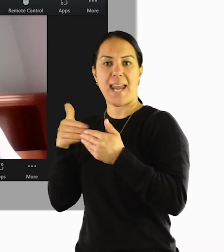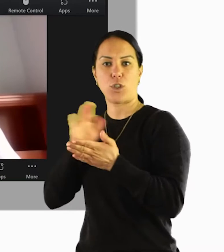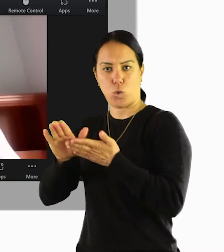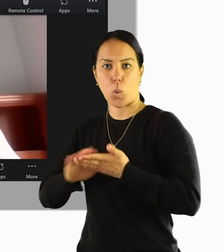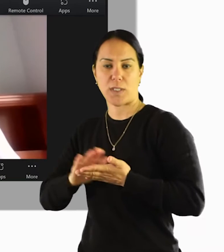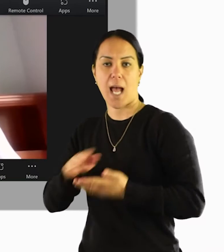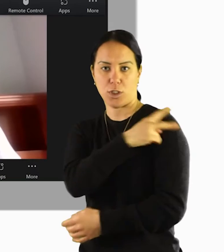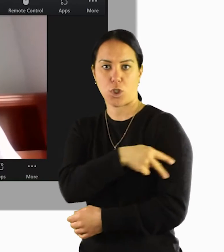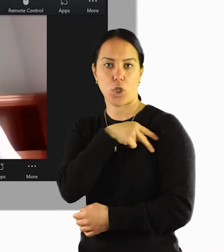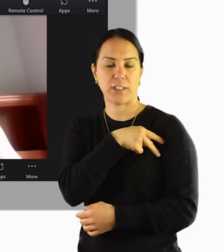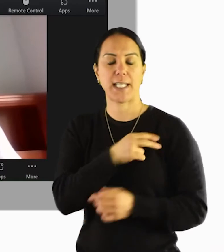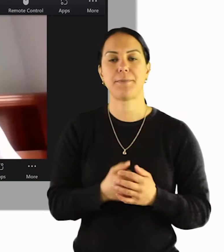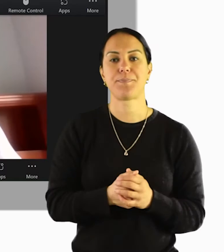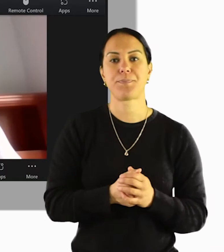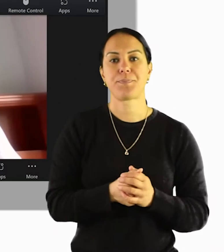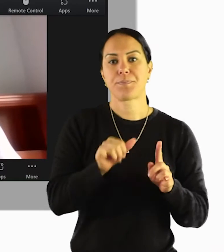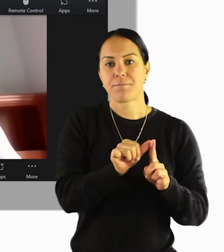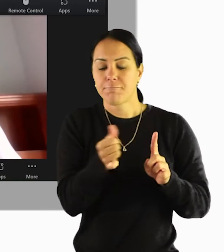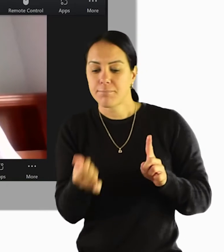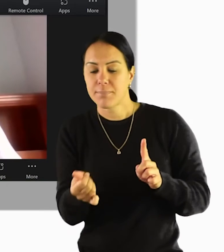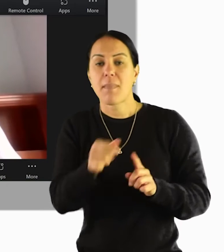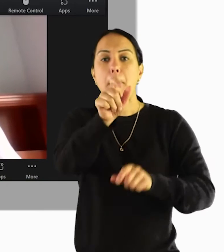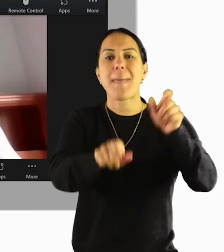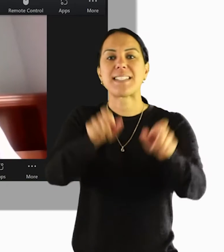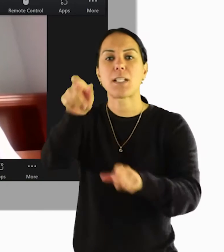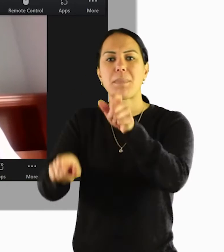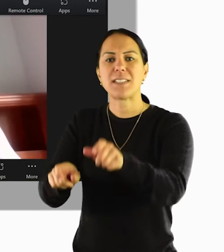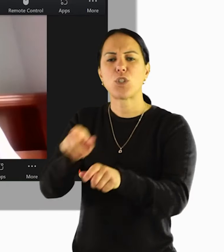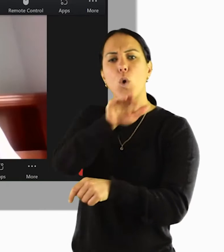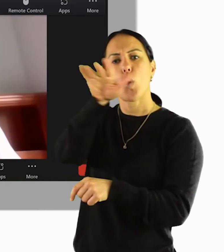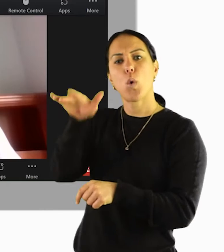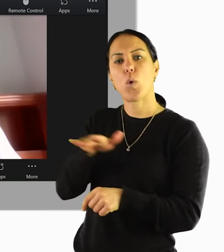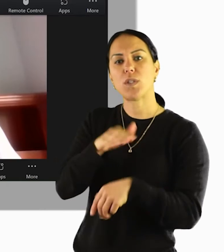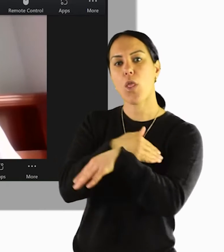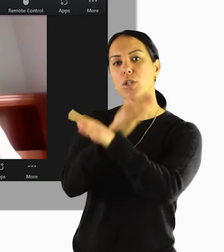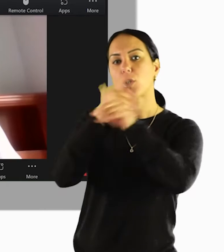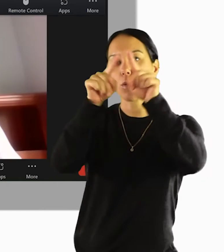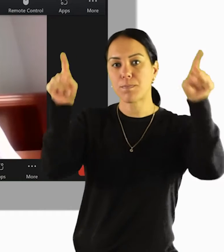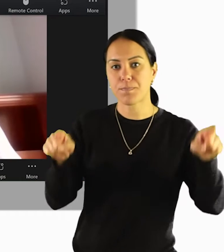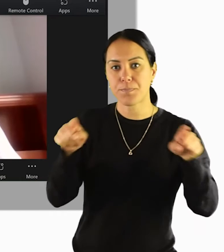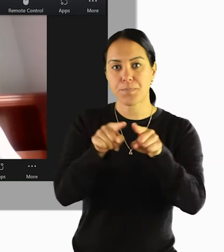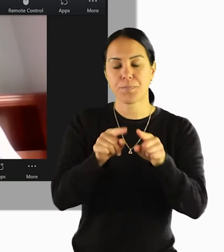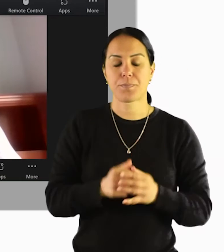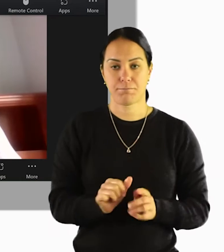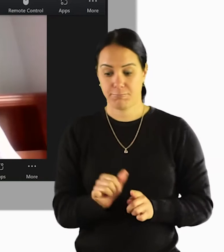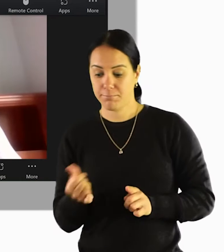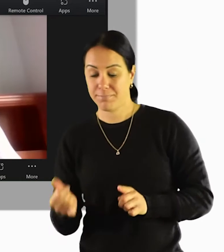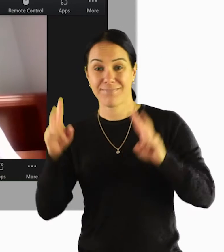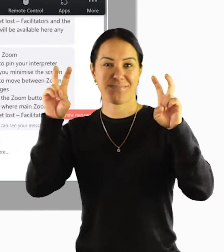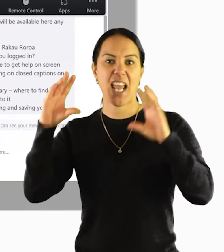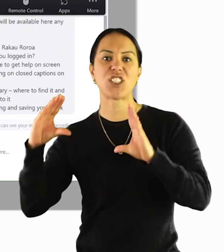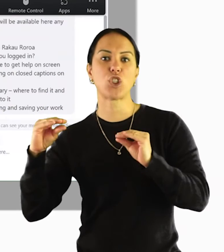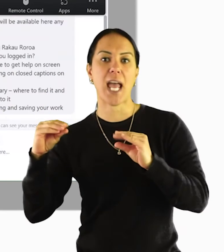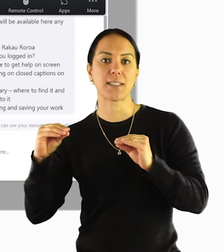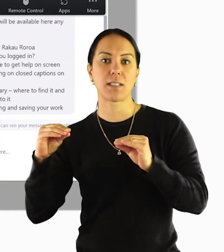have managed the security for you. The participant will show you who else is in the room. Then you'll have a chat function.